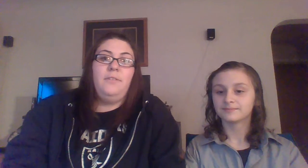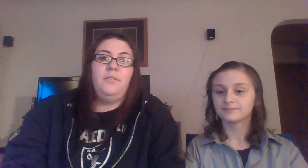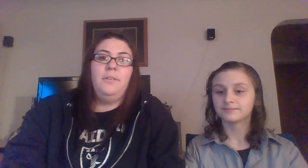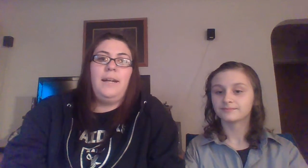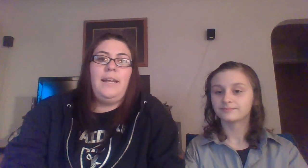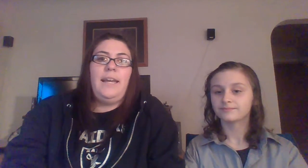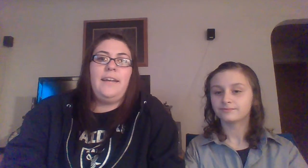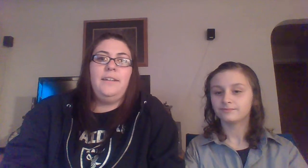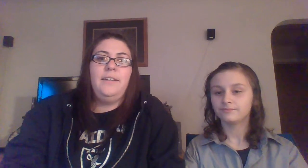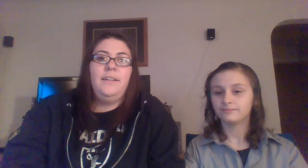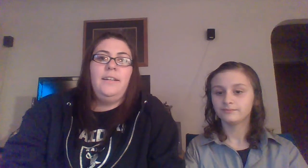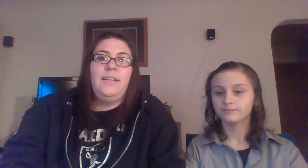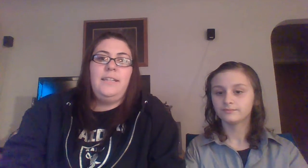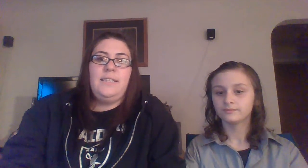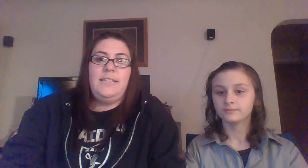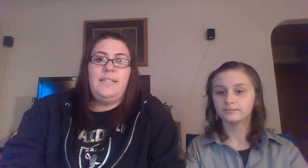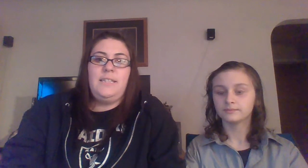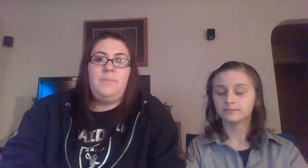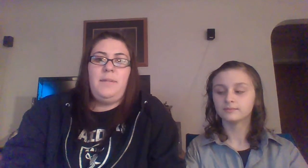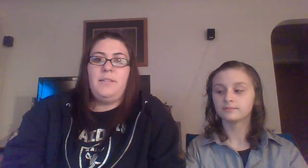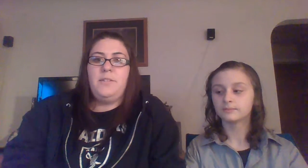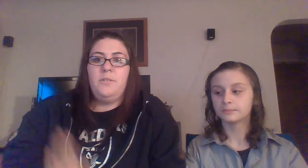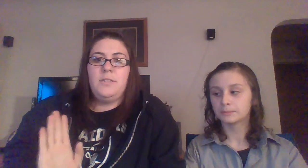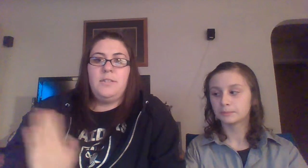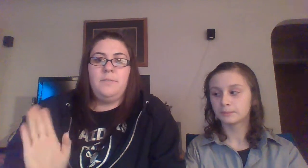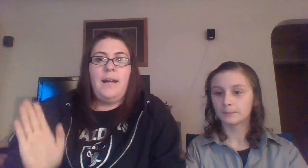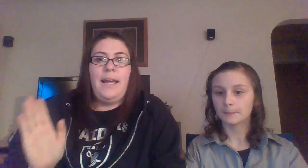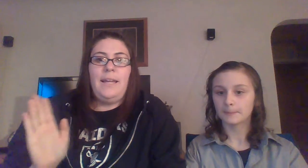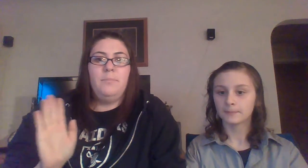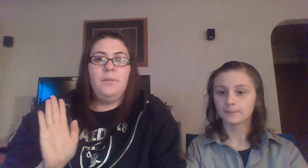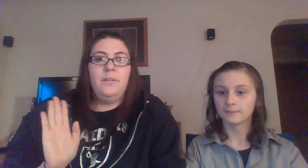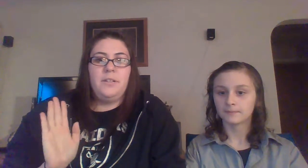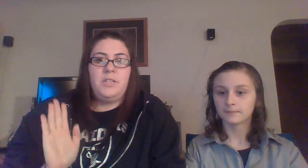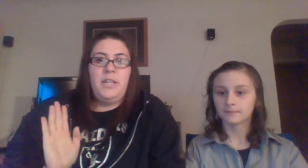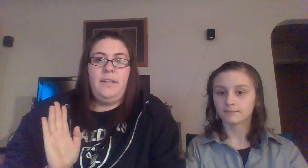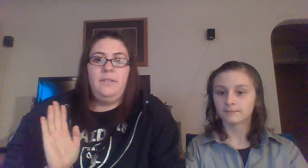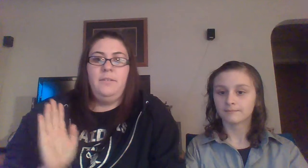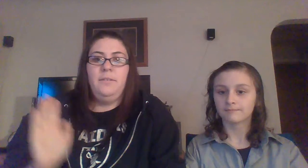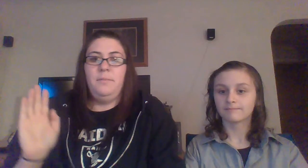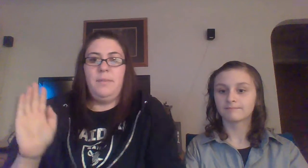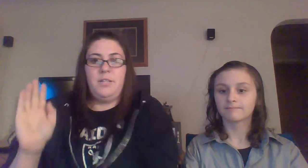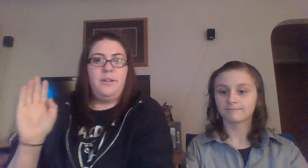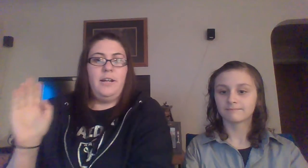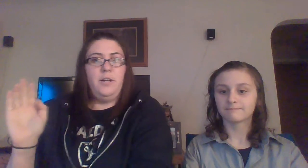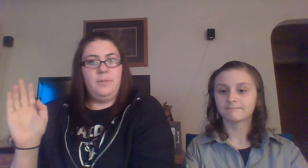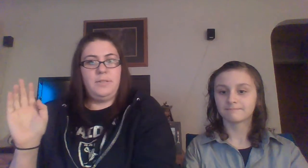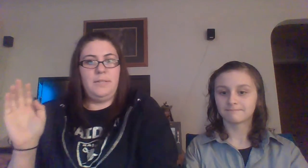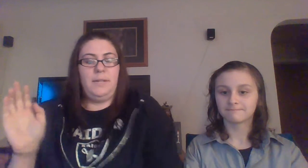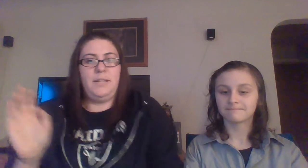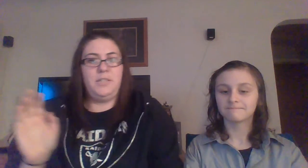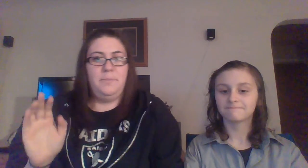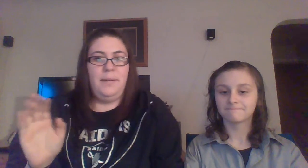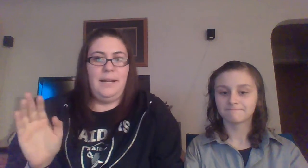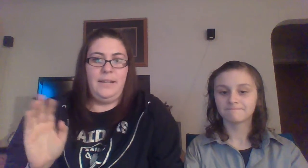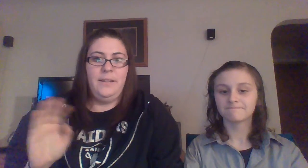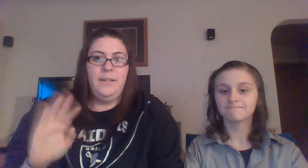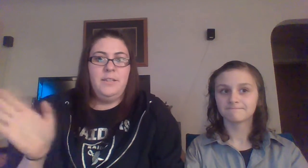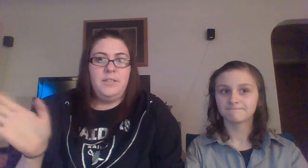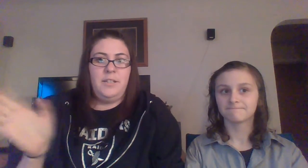or right hand. It just needs to be towards the right and below your chin, and make sure your elbow is up against your body so you're